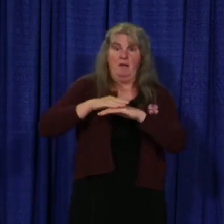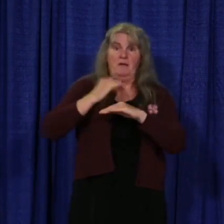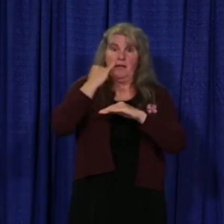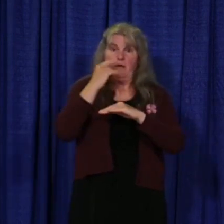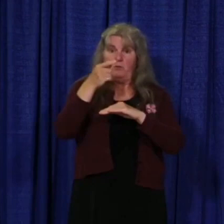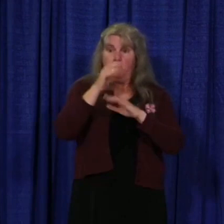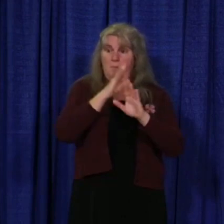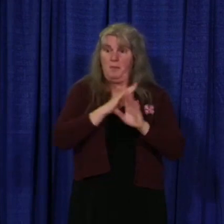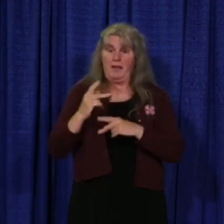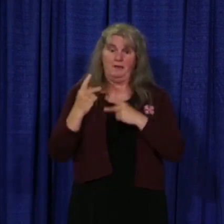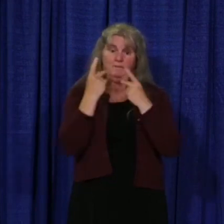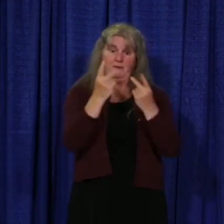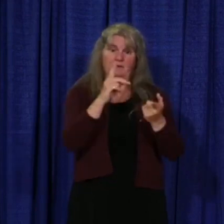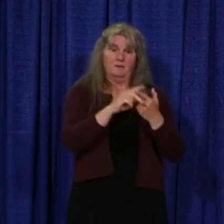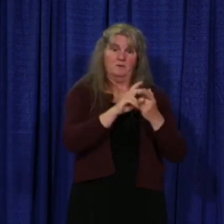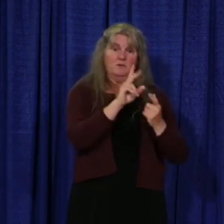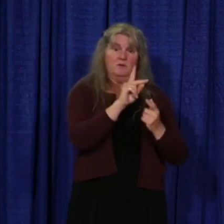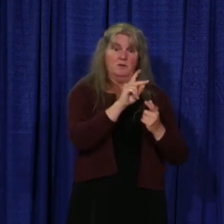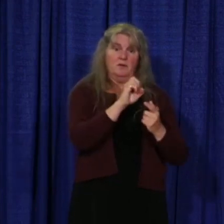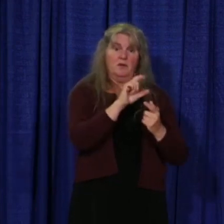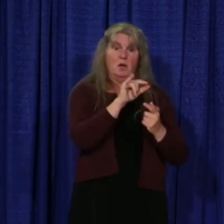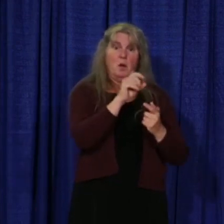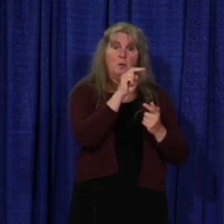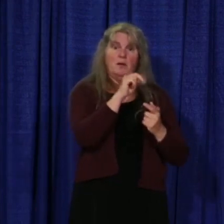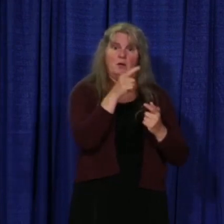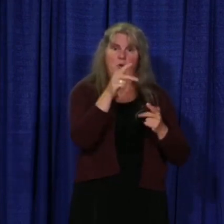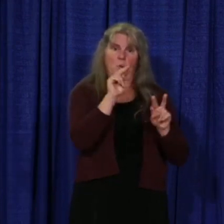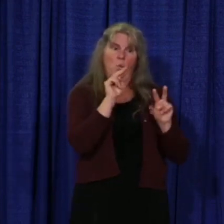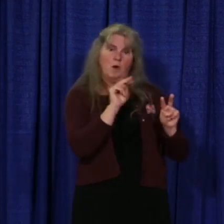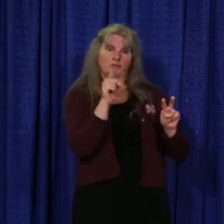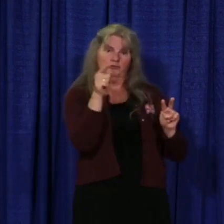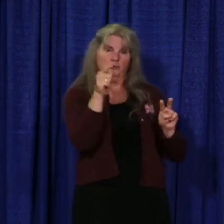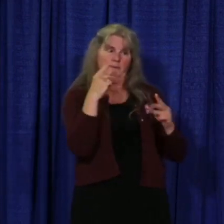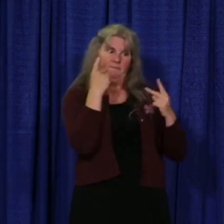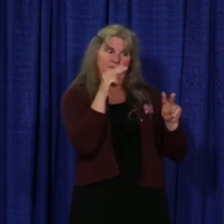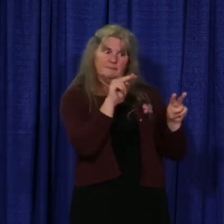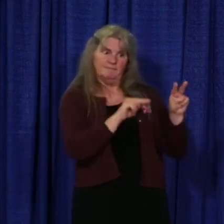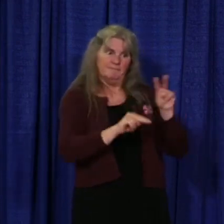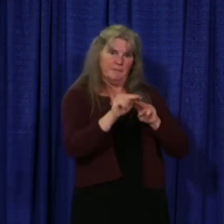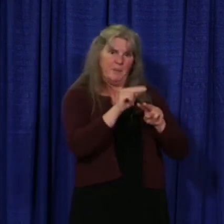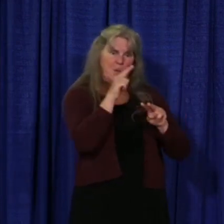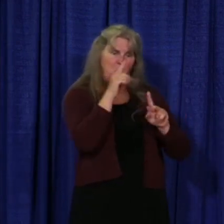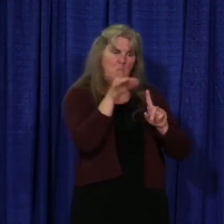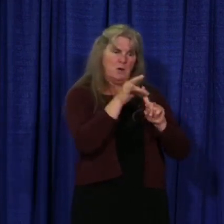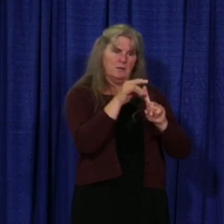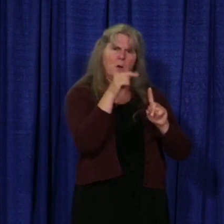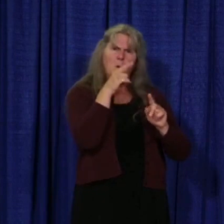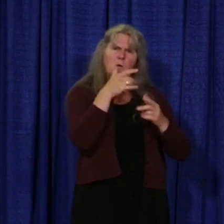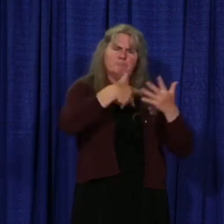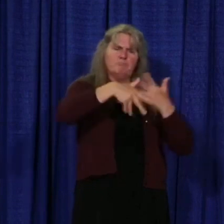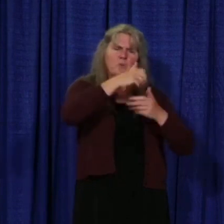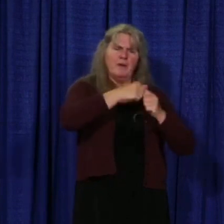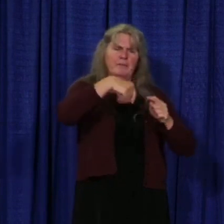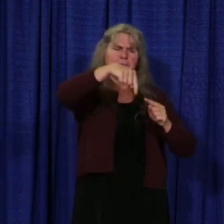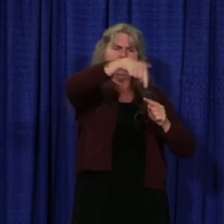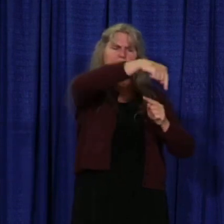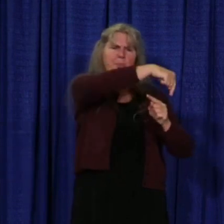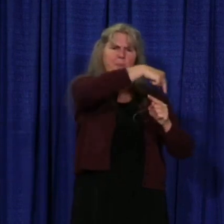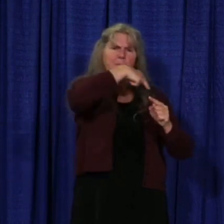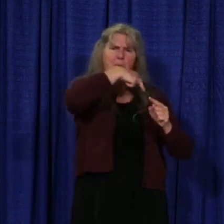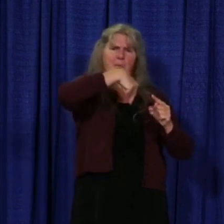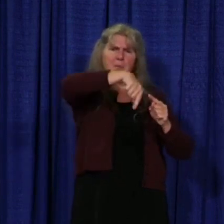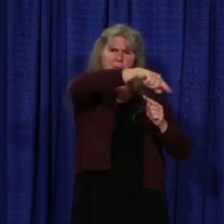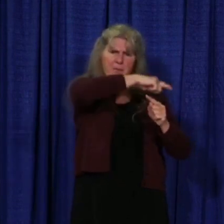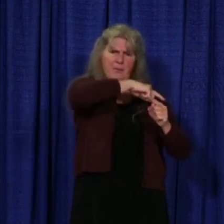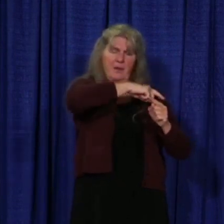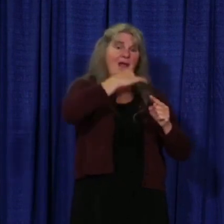to Kelowna, be very aware, keep an eye on what's happening, be aware of your contacts. And if